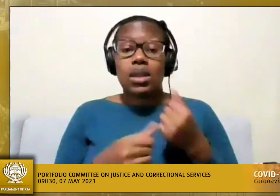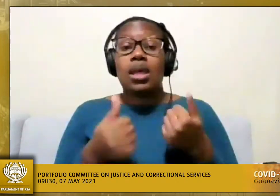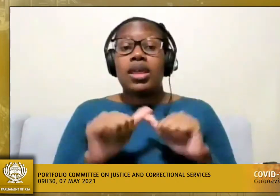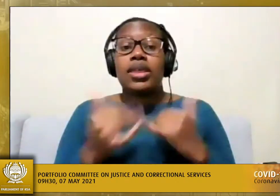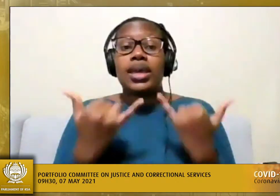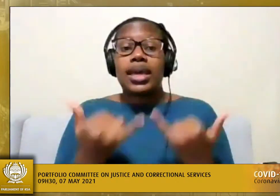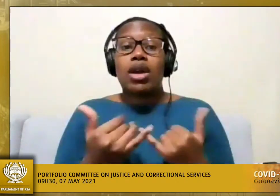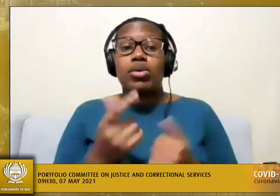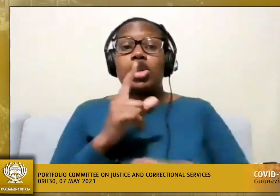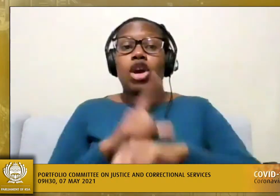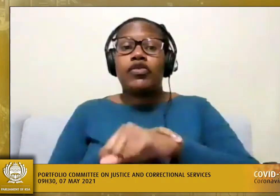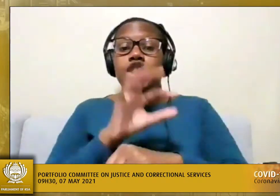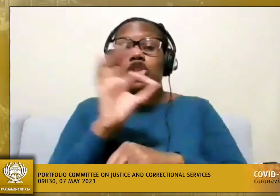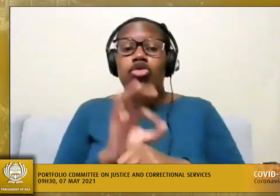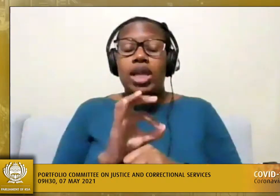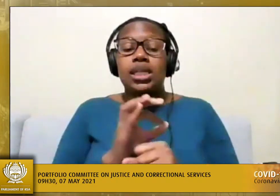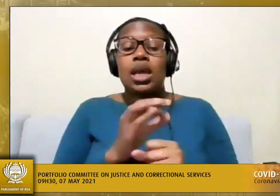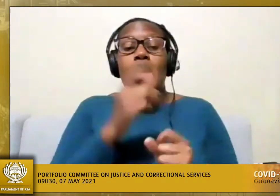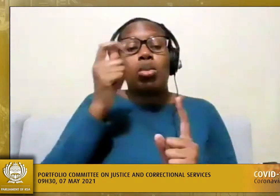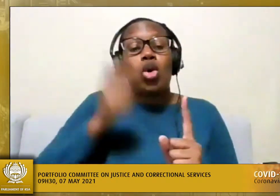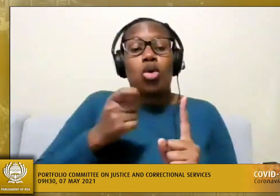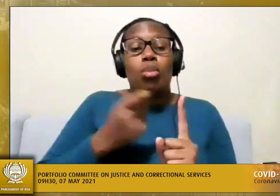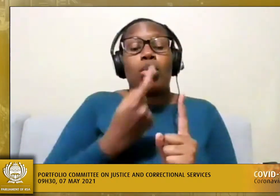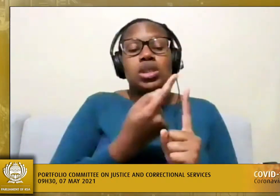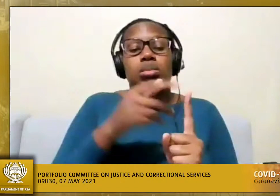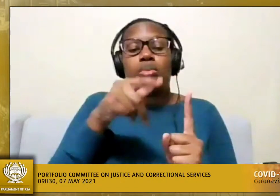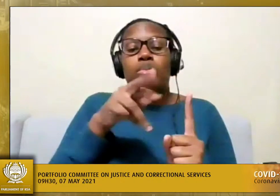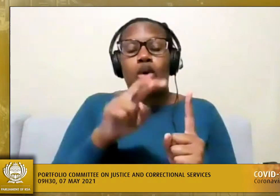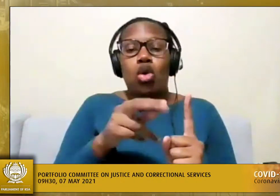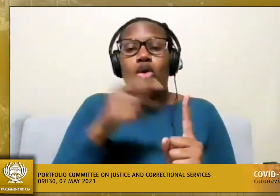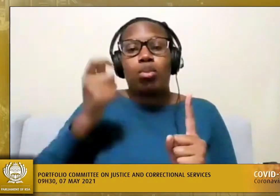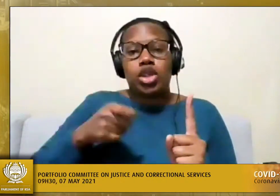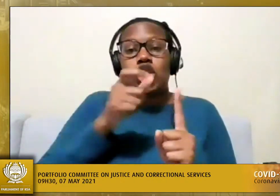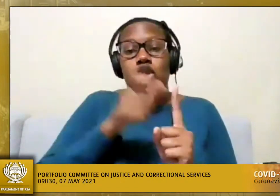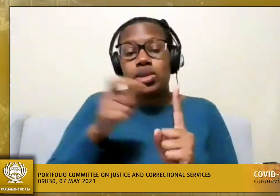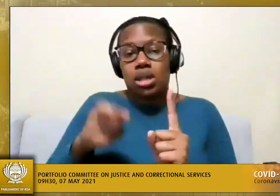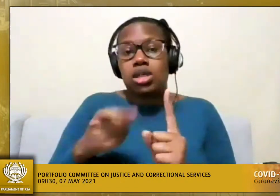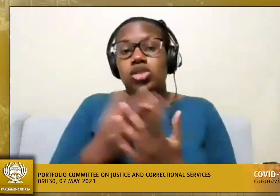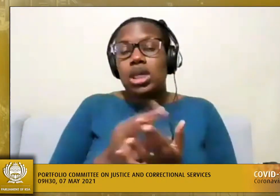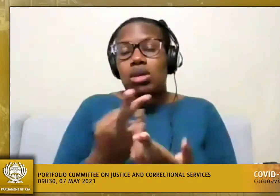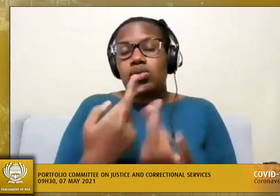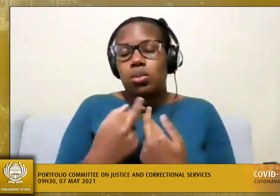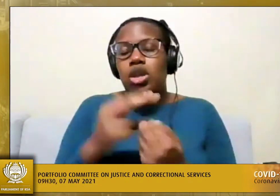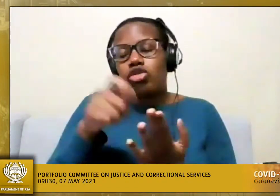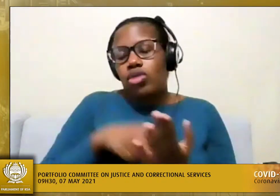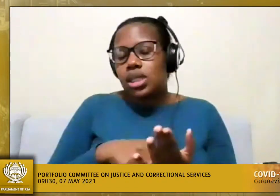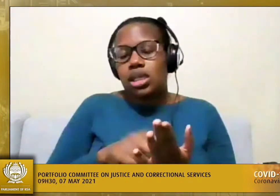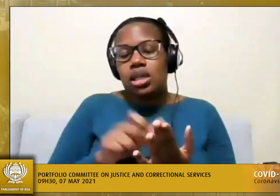conviction rate per prosecutor also if you don't have that to hand you can answer it in writing it's absolutely fine